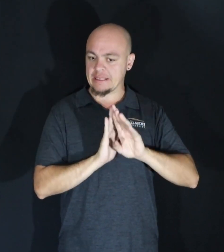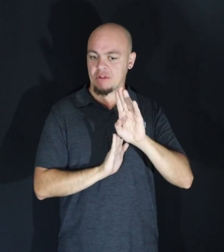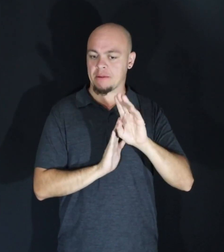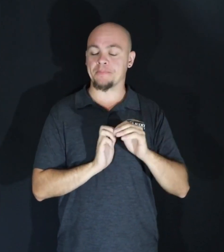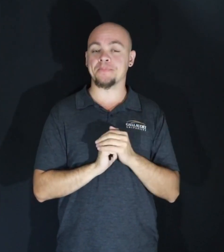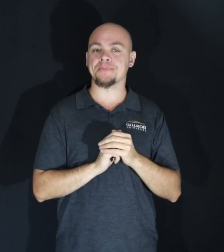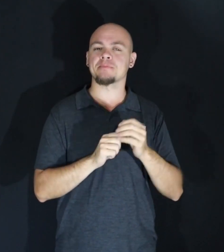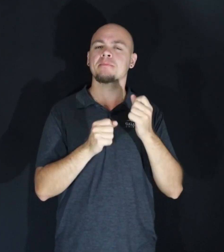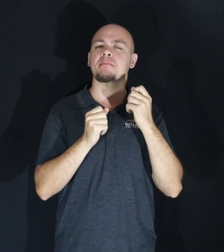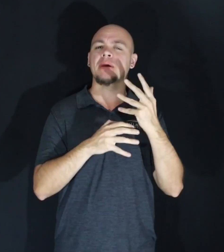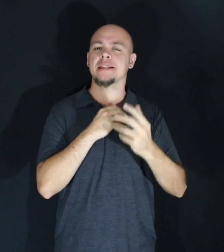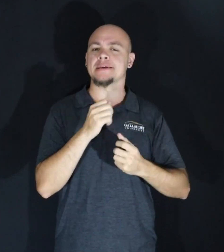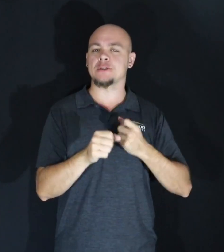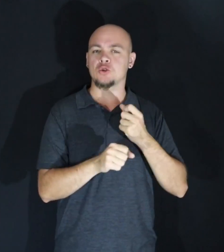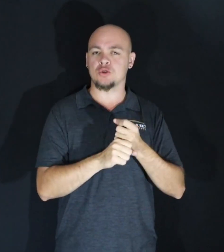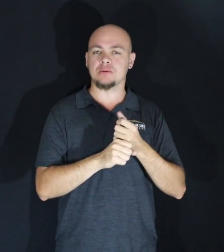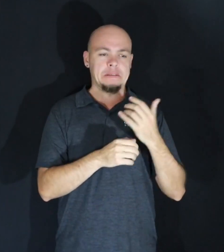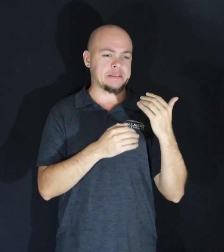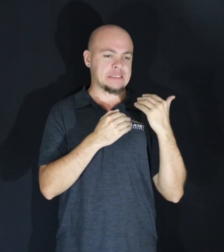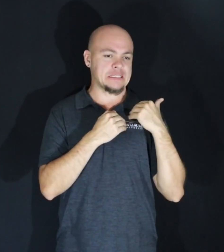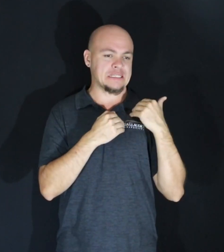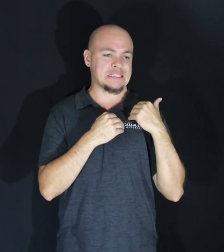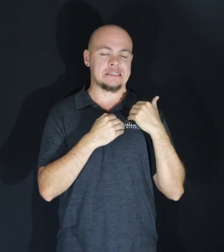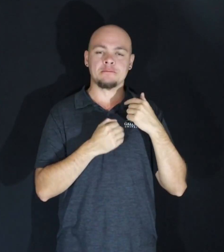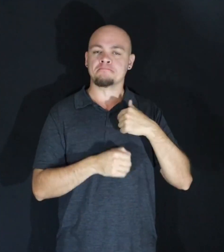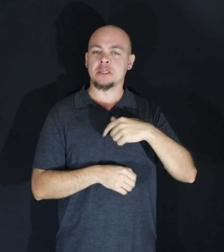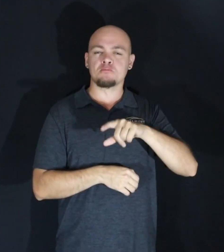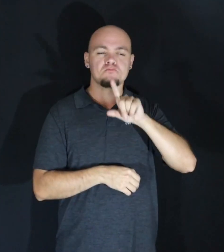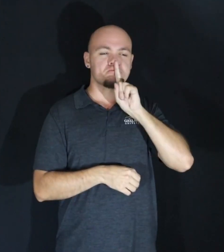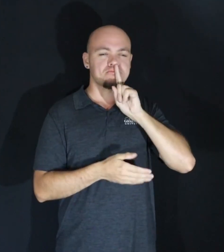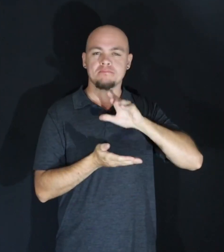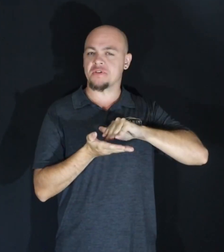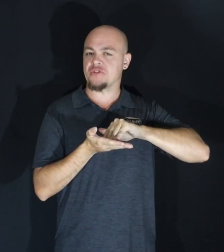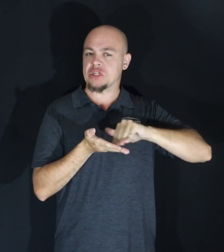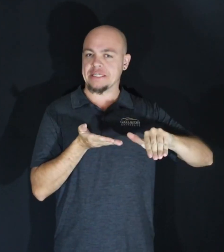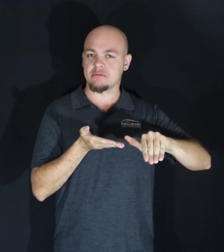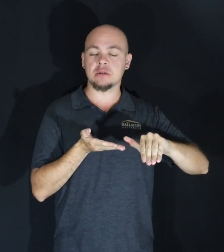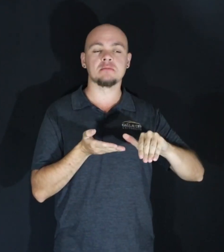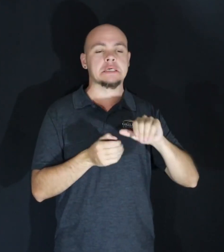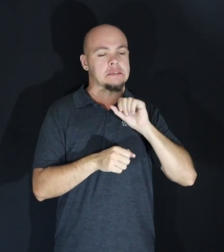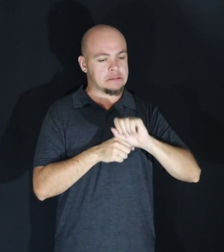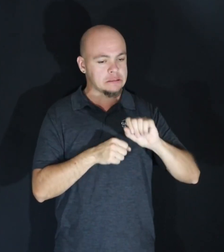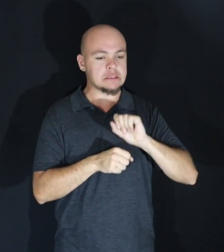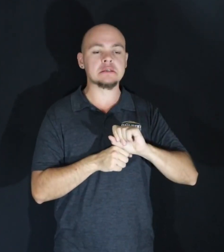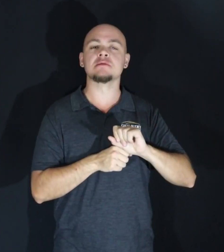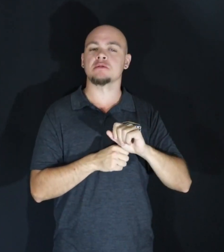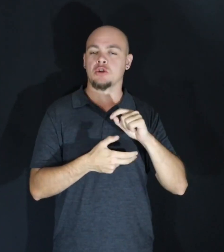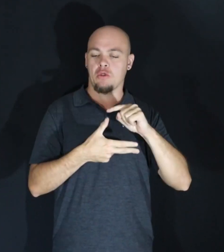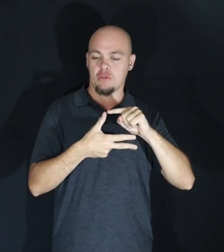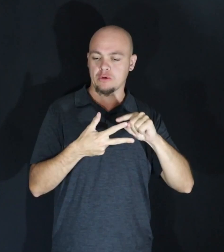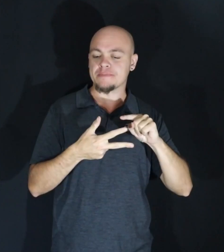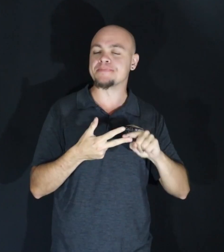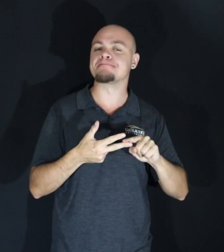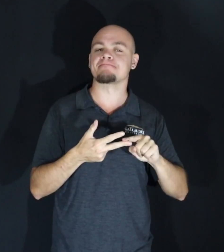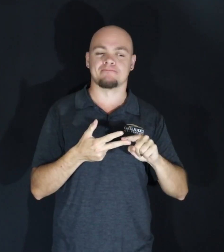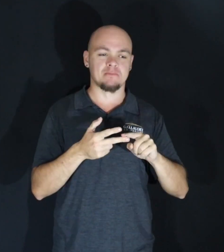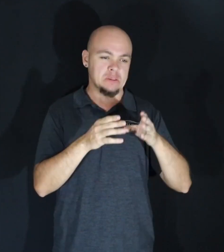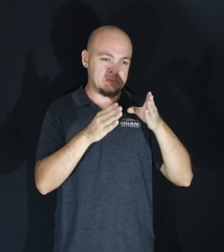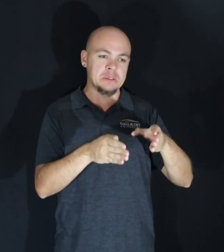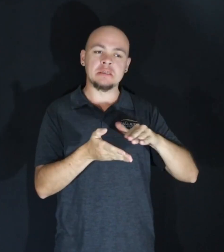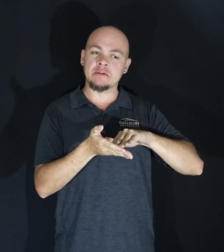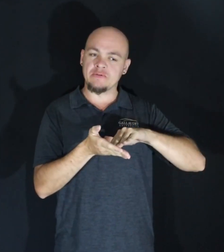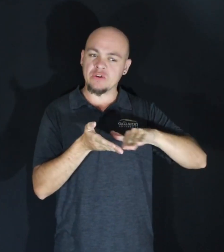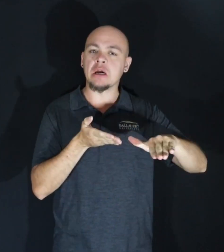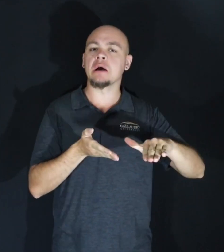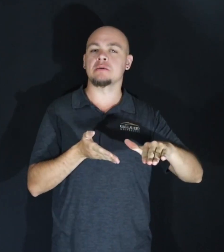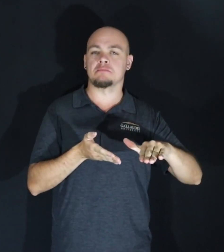for years, I struggled with the burden of unforgiveness, but I've done the work to develop 3 steps on how to forgive and